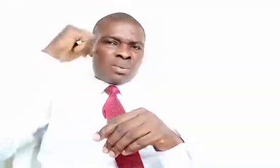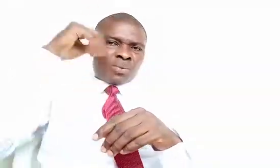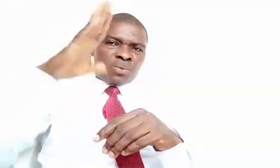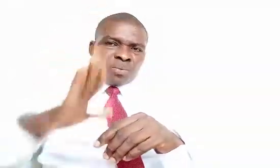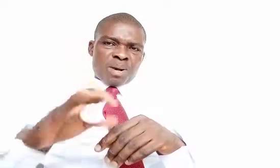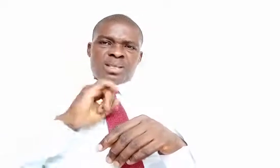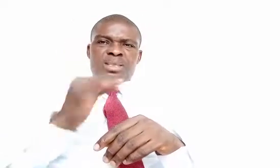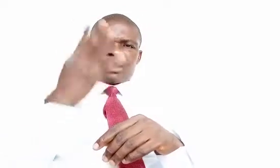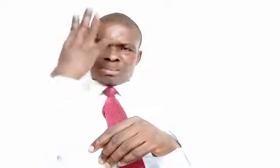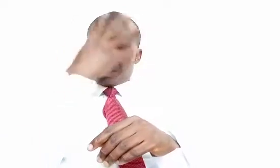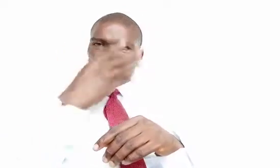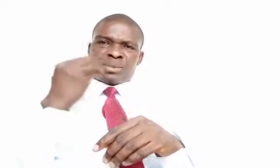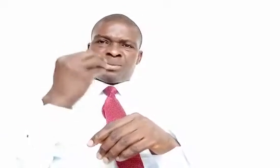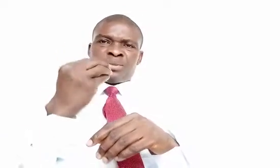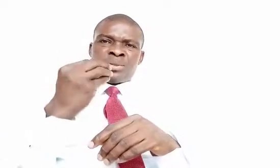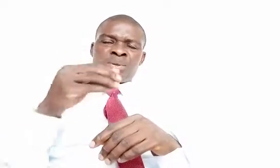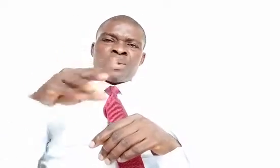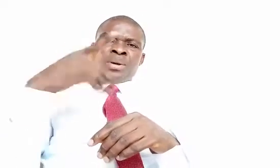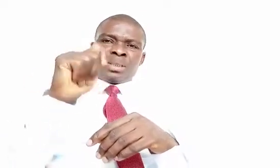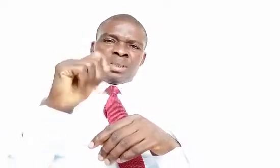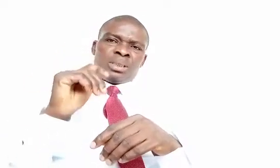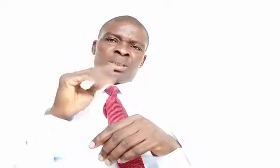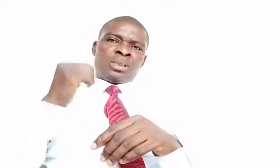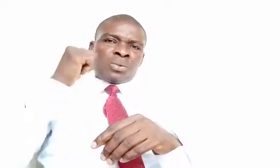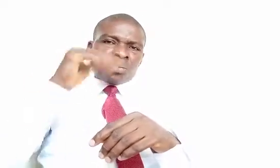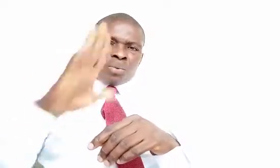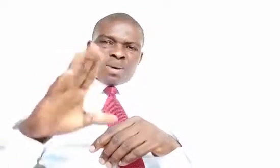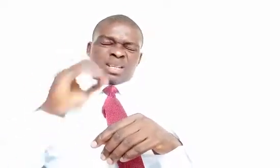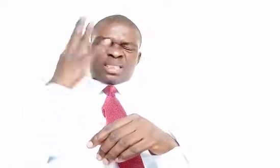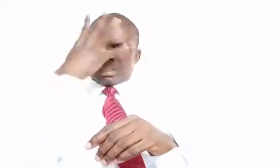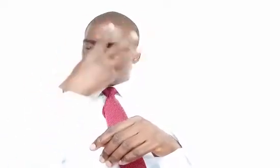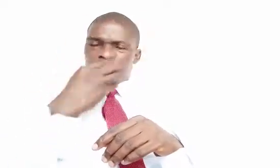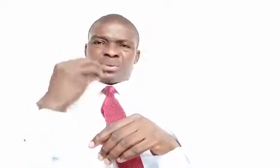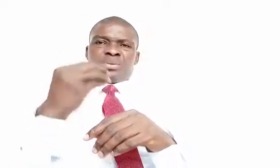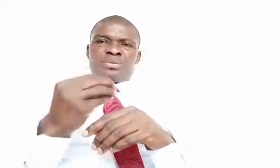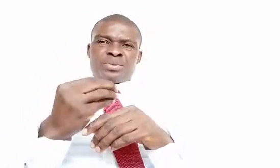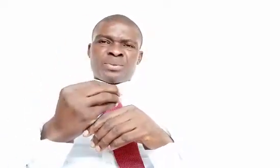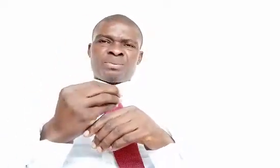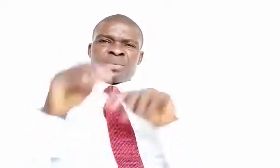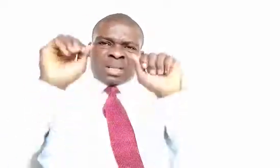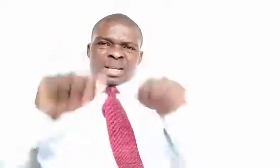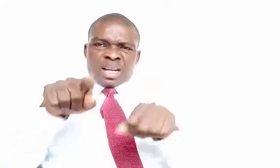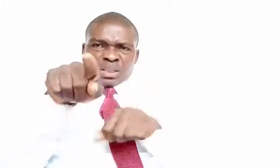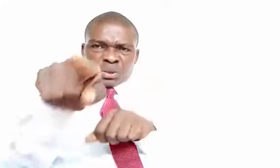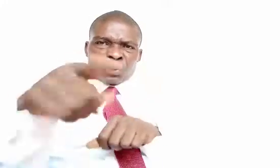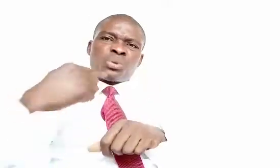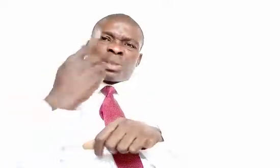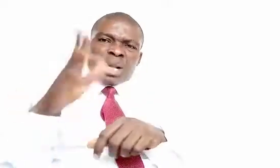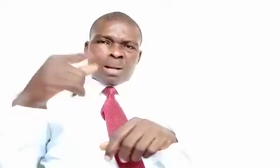beautiful. The woman is extremely beautiful. Can you tell me the adverb in this